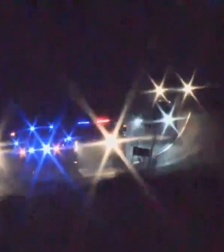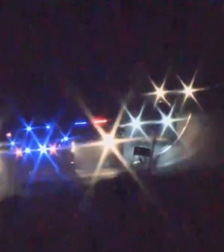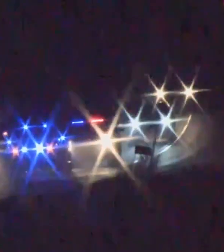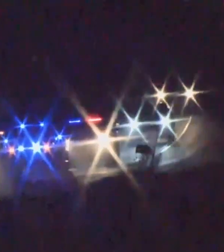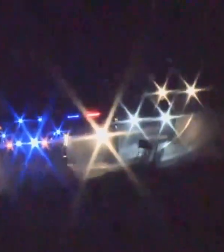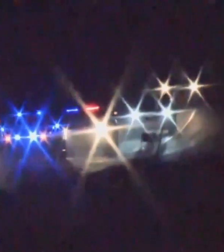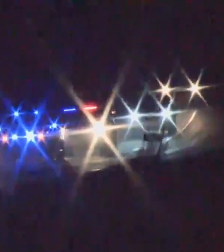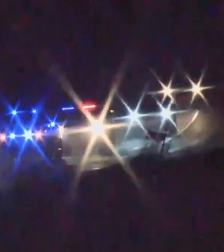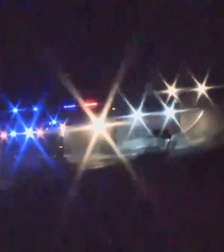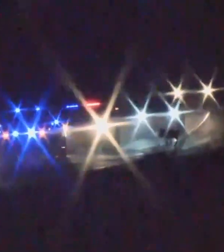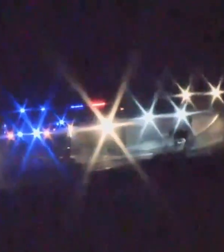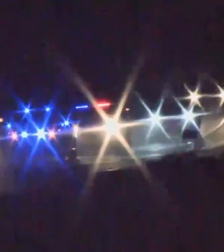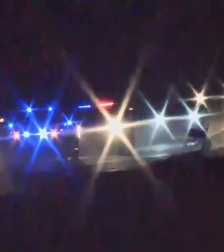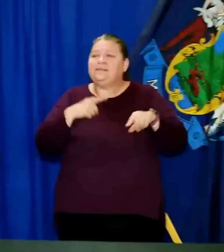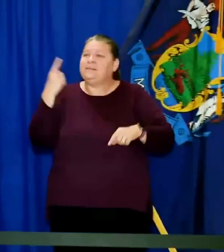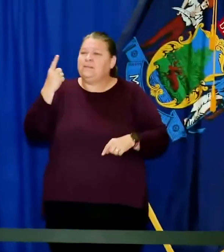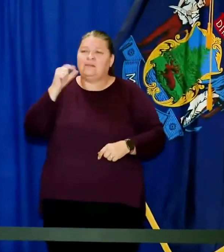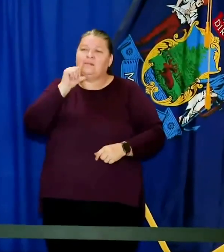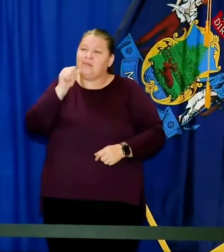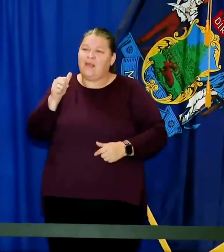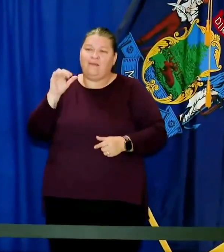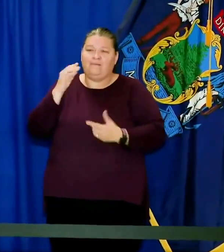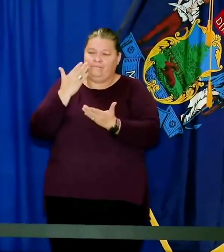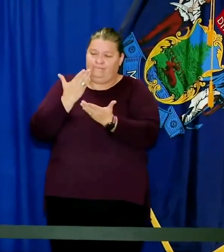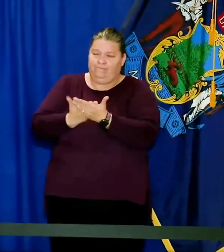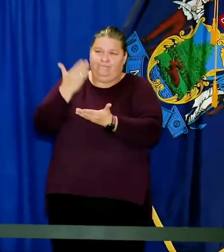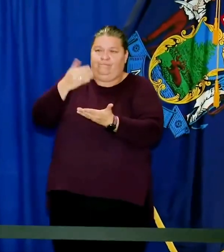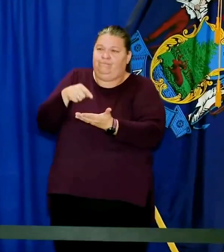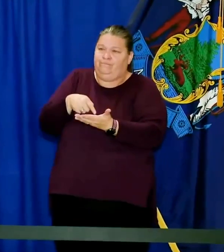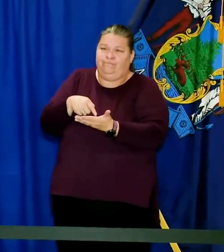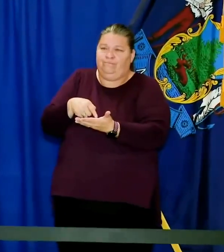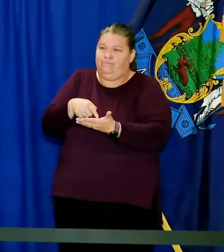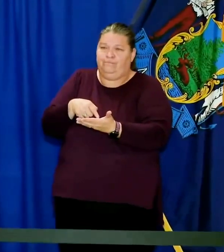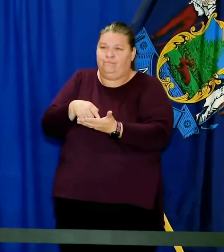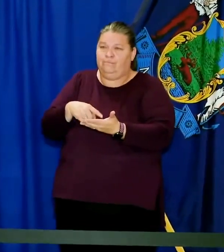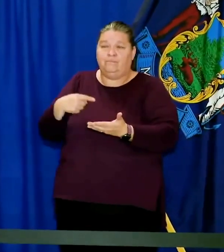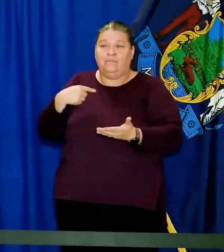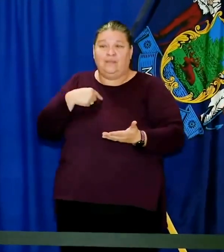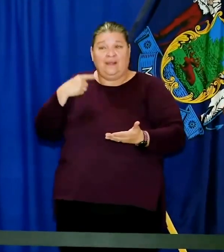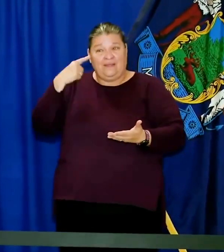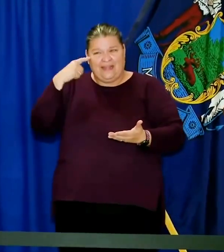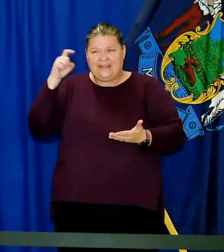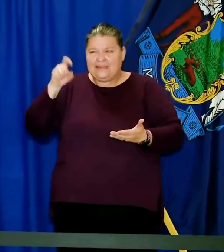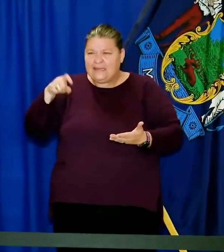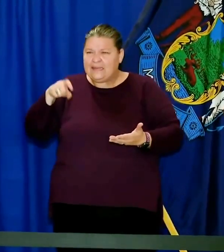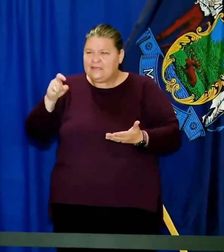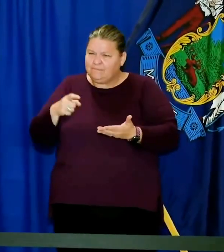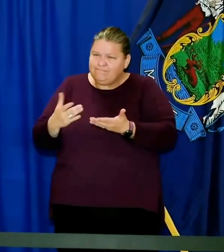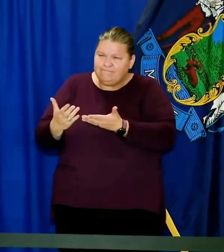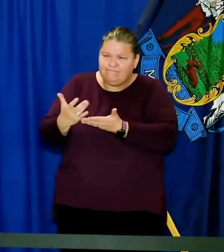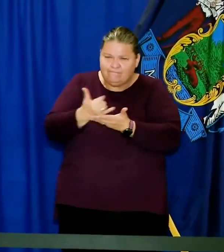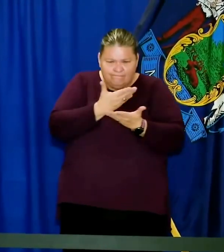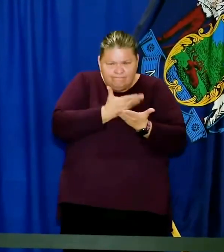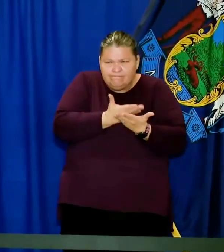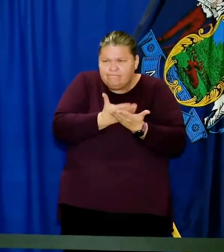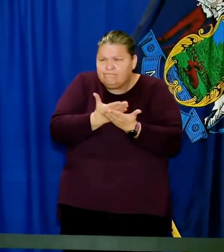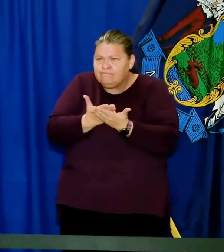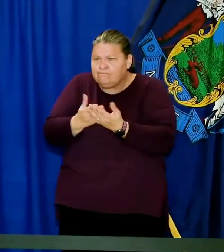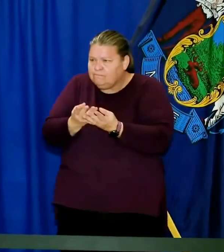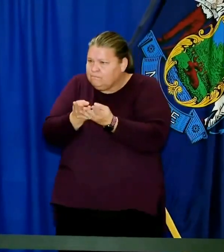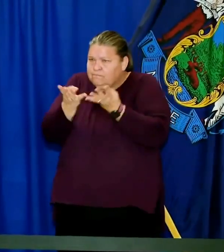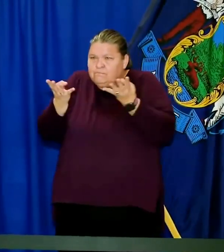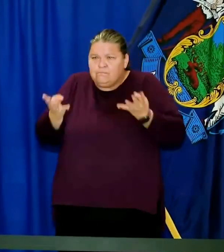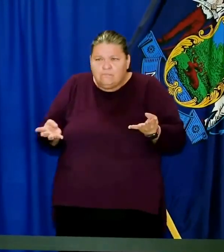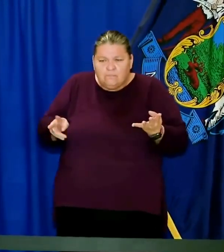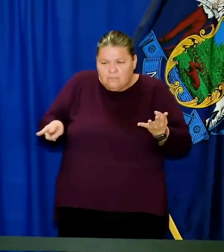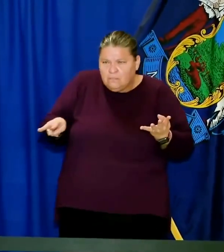visited, no one was home. I think that determining and understanding all the facts surrounding this event is crucial.